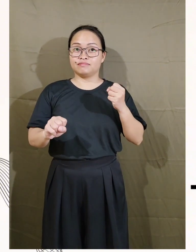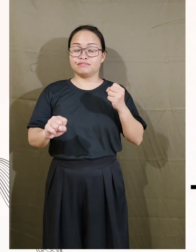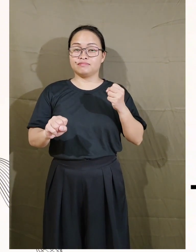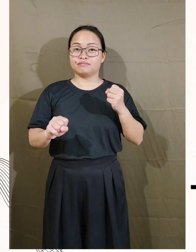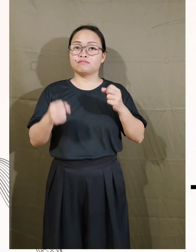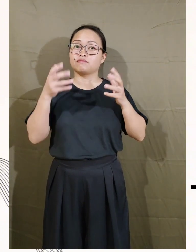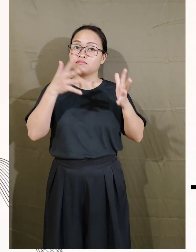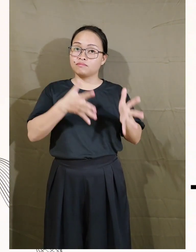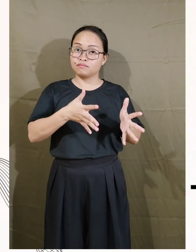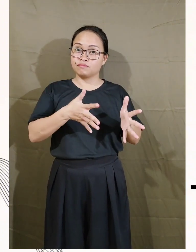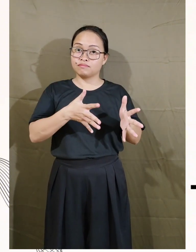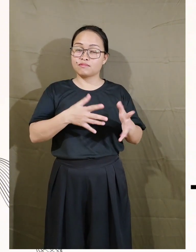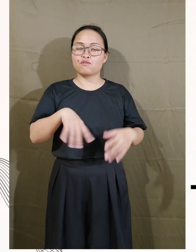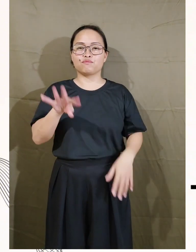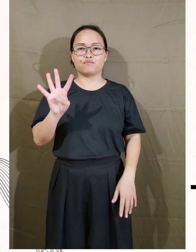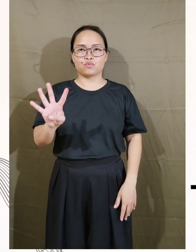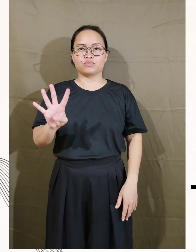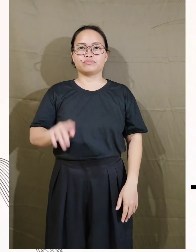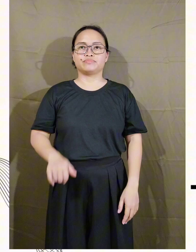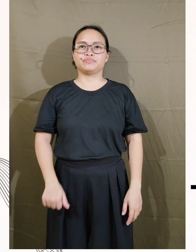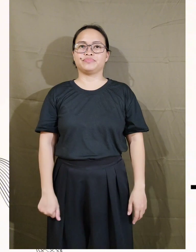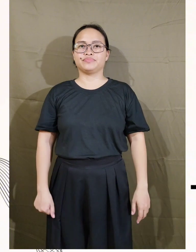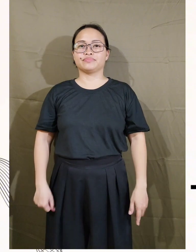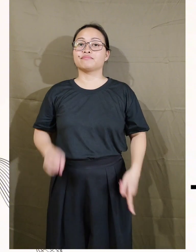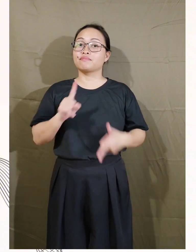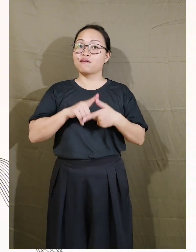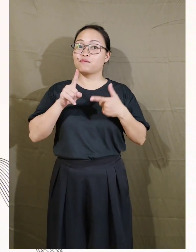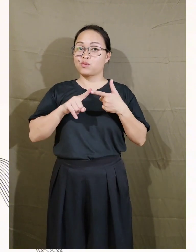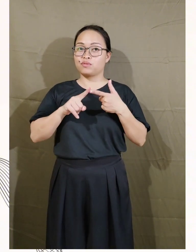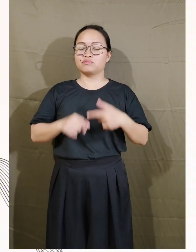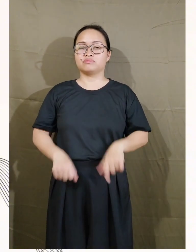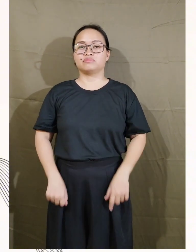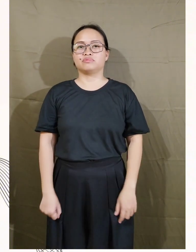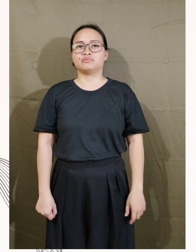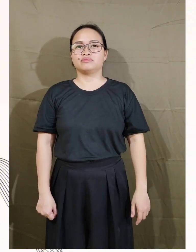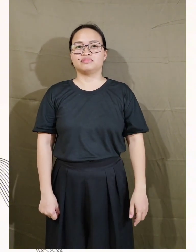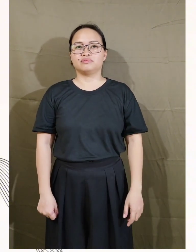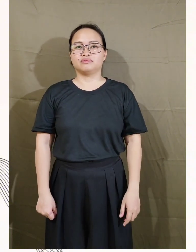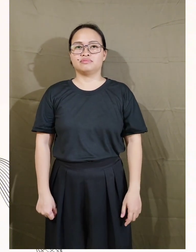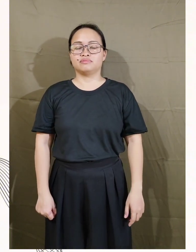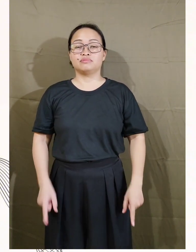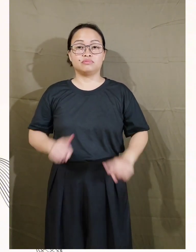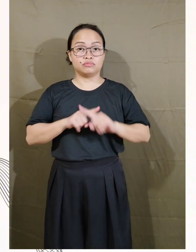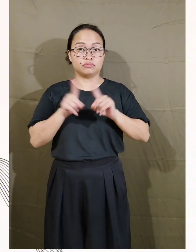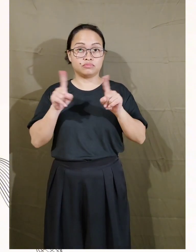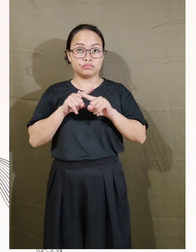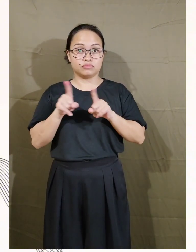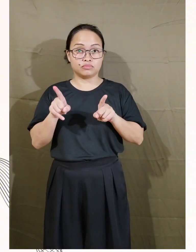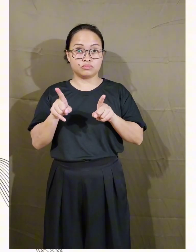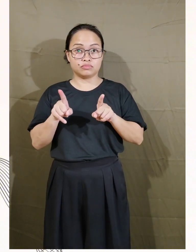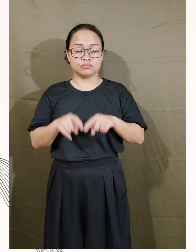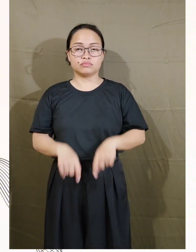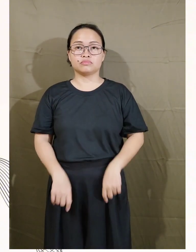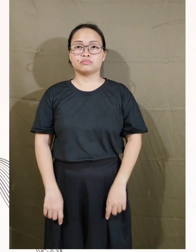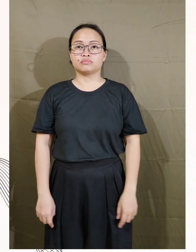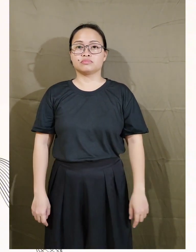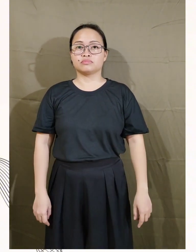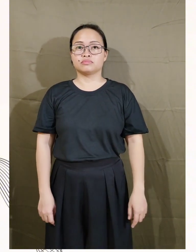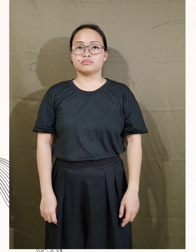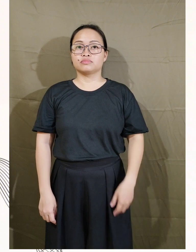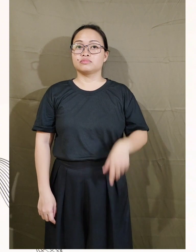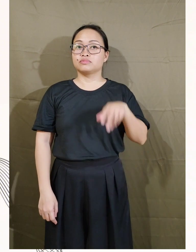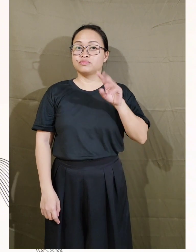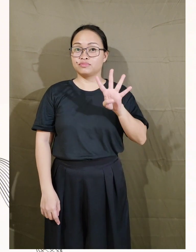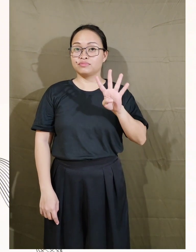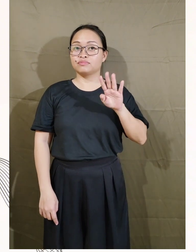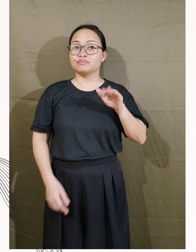we are left with 4. Therefore, the difference between these two numbers